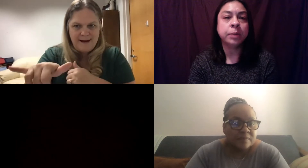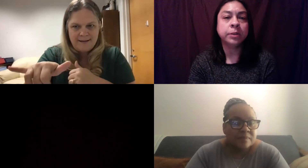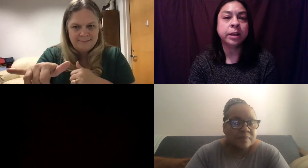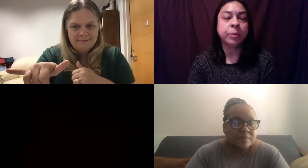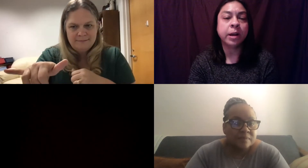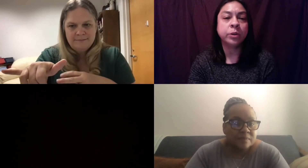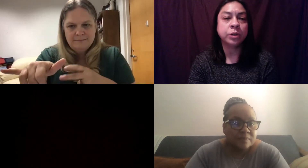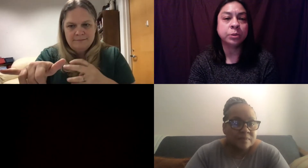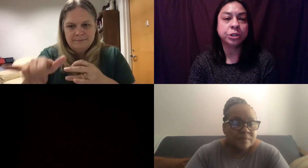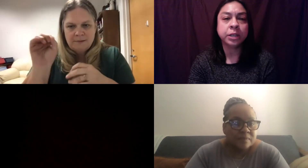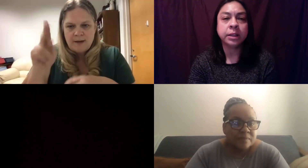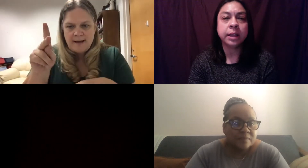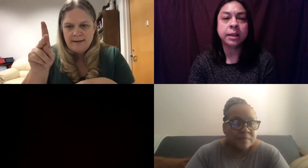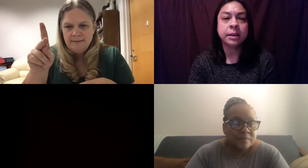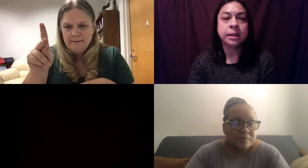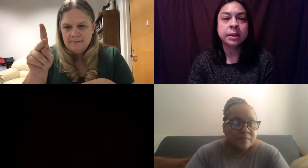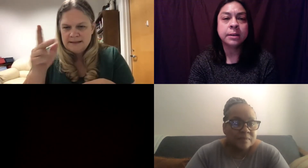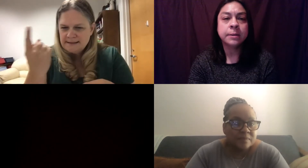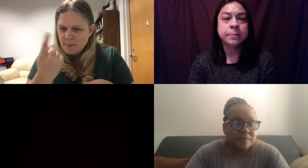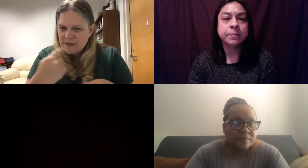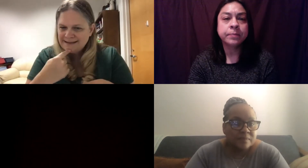who are able to help out with troubleshooting in that.